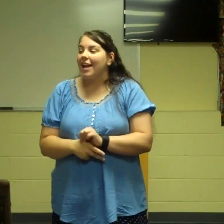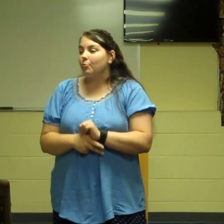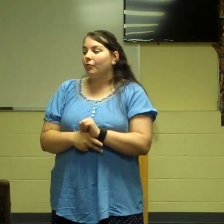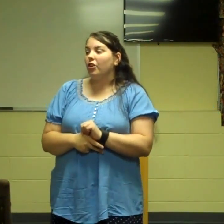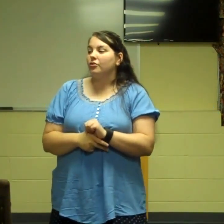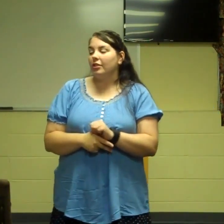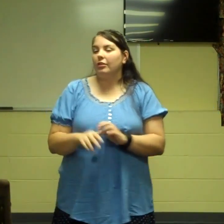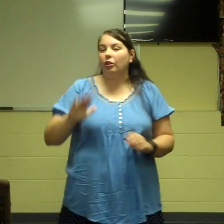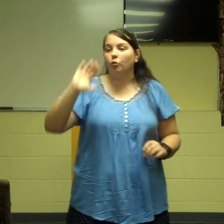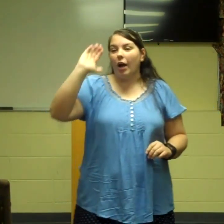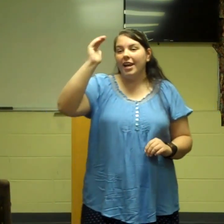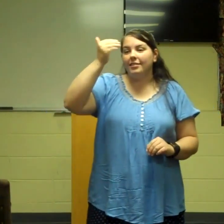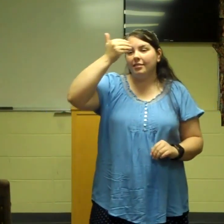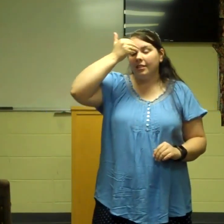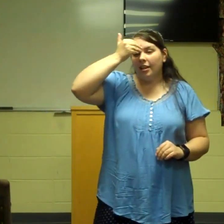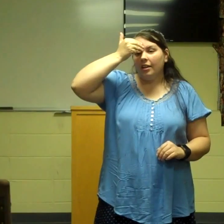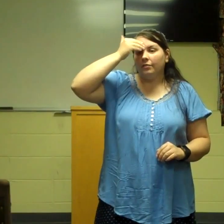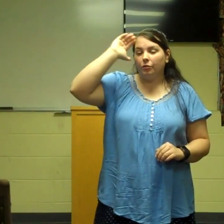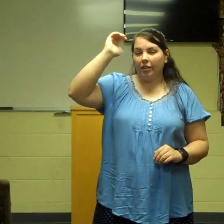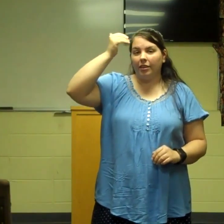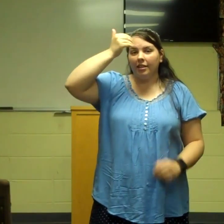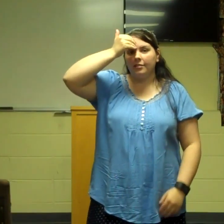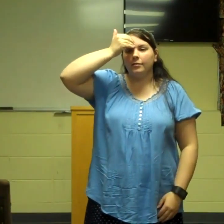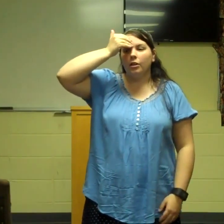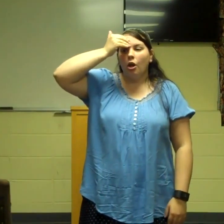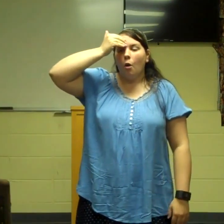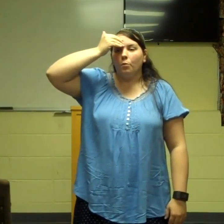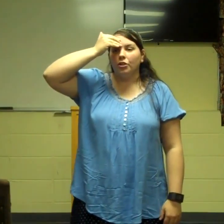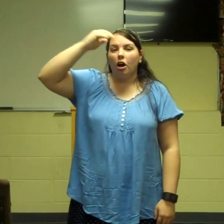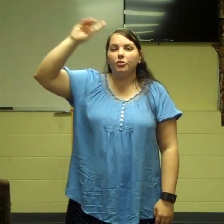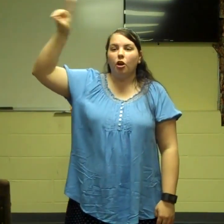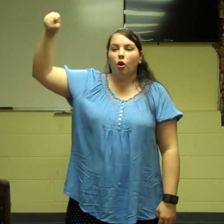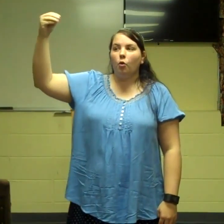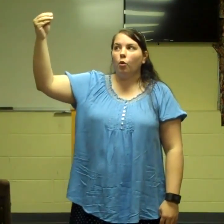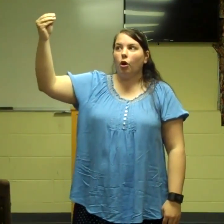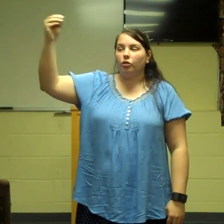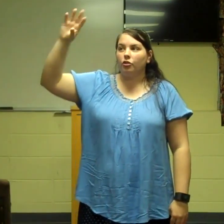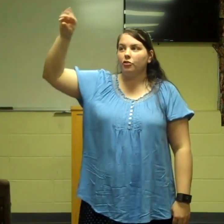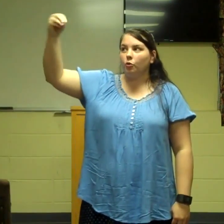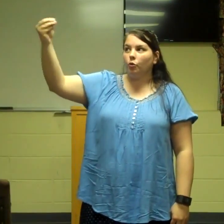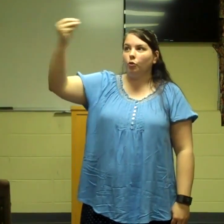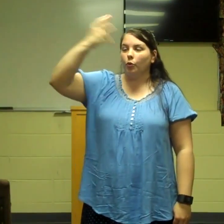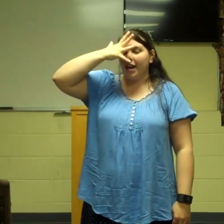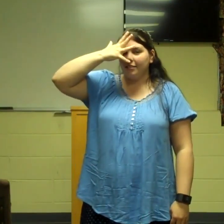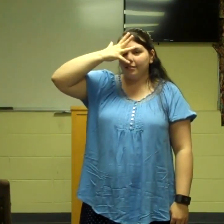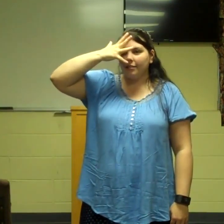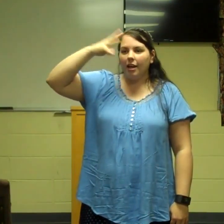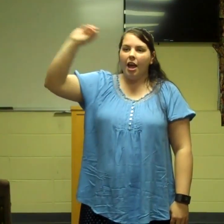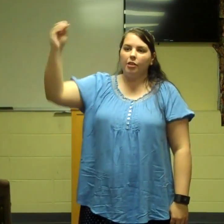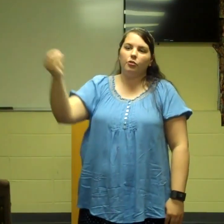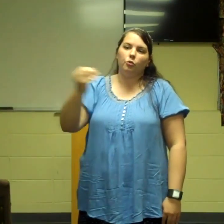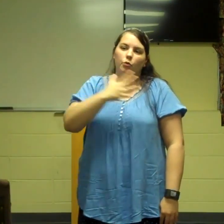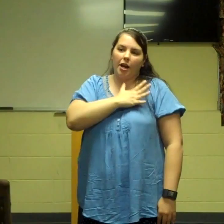Gladys prefers grace like this, but there's also grace and there's also